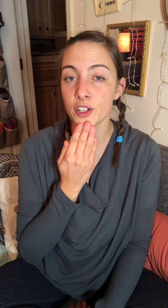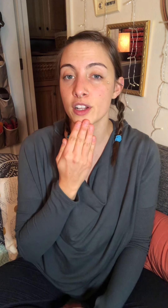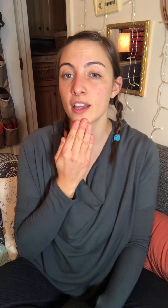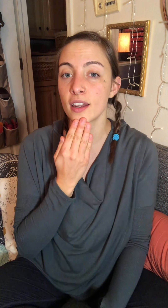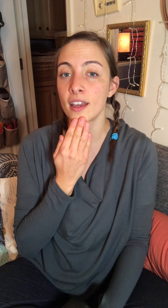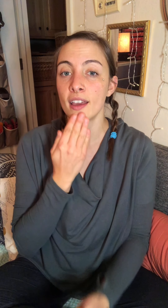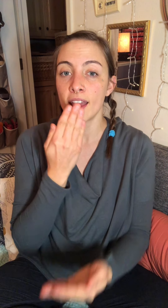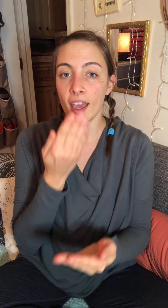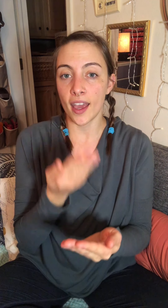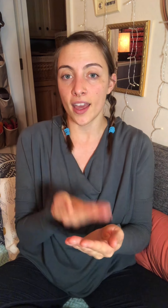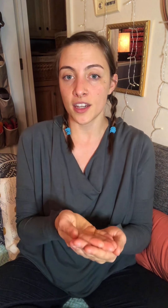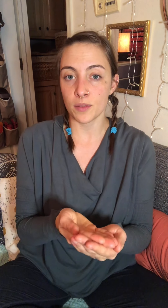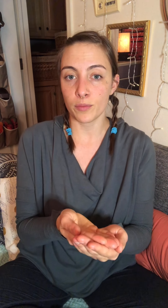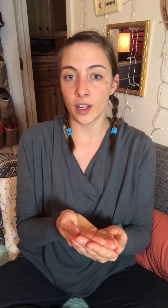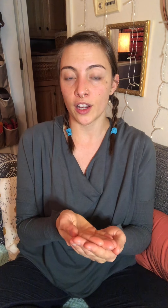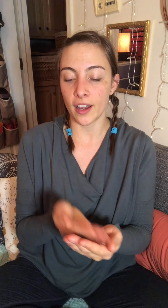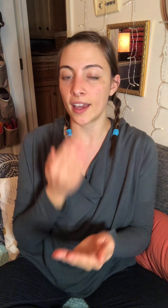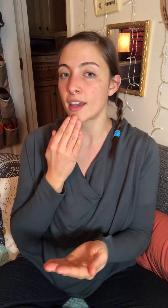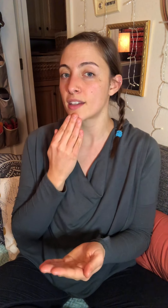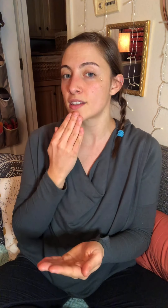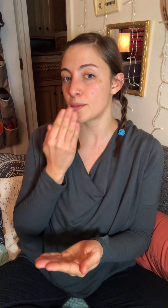chin, and bring your hand to meet